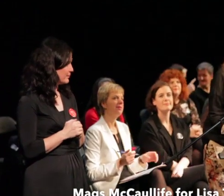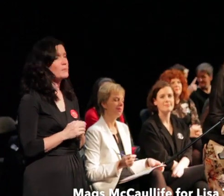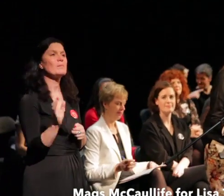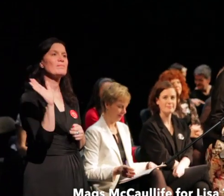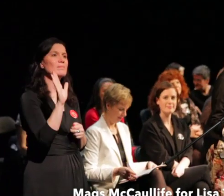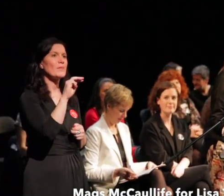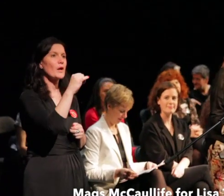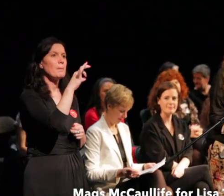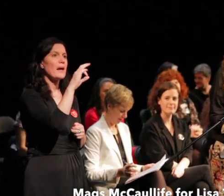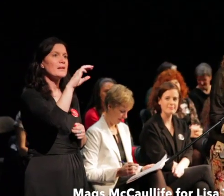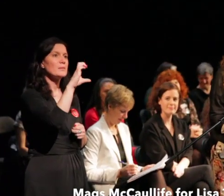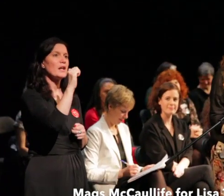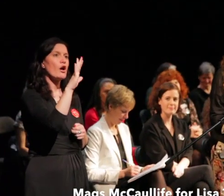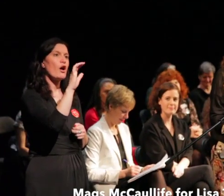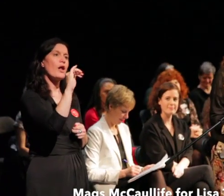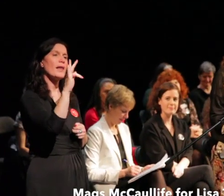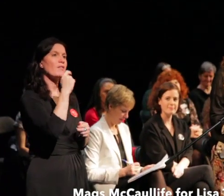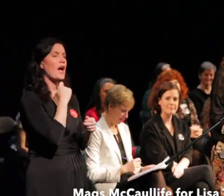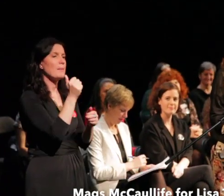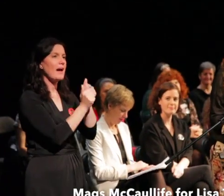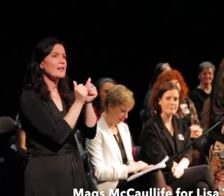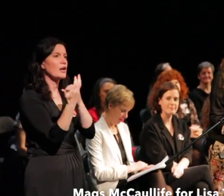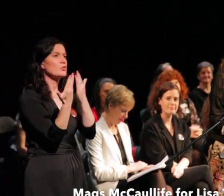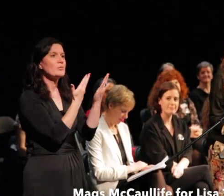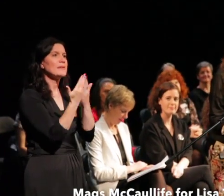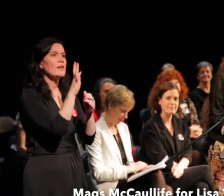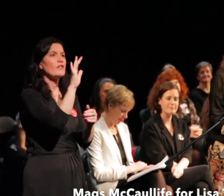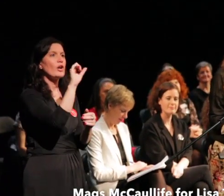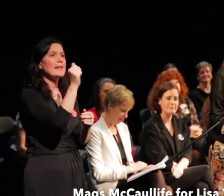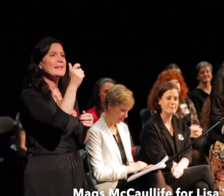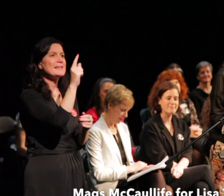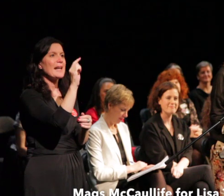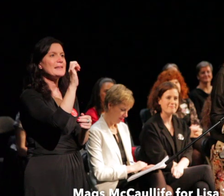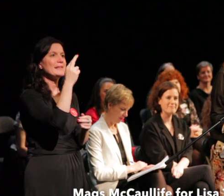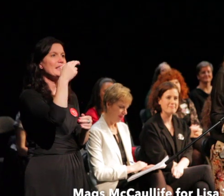Hi, I'm Max McCullough. I'm an actor and I'm reading for the writer Lisa Tierney Keogh.